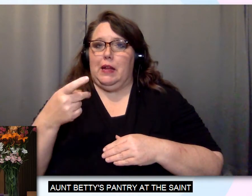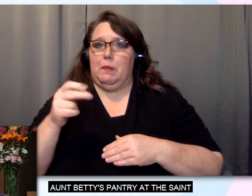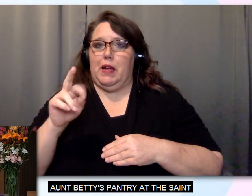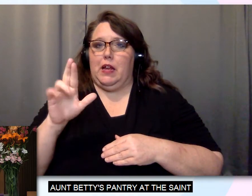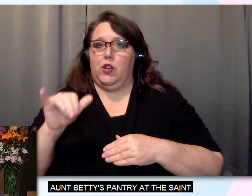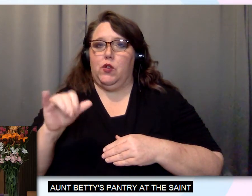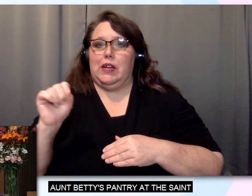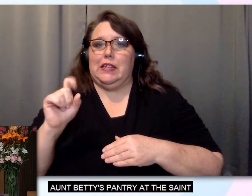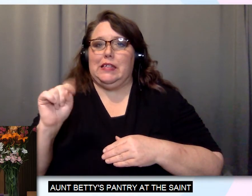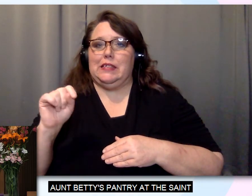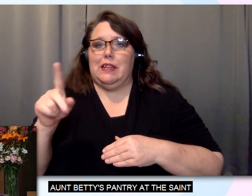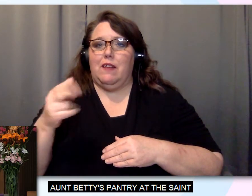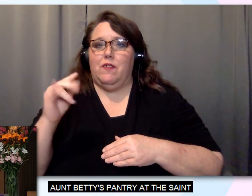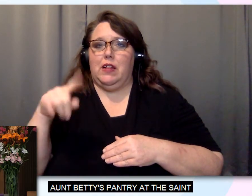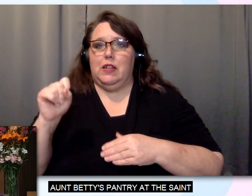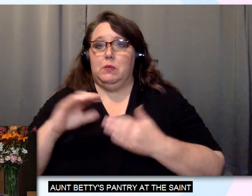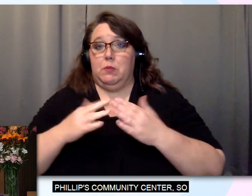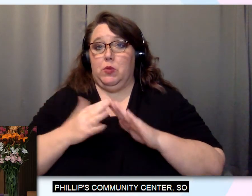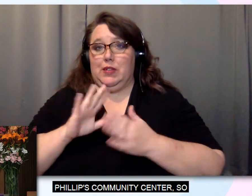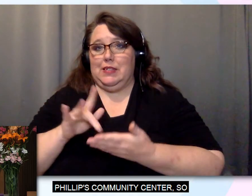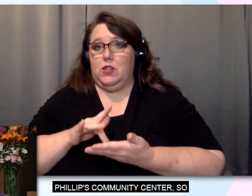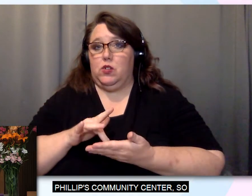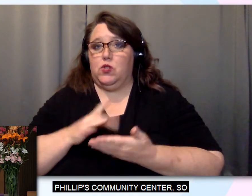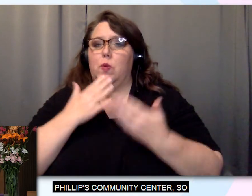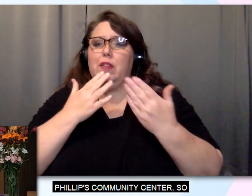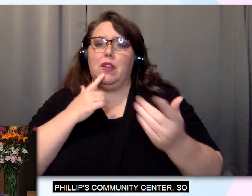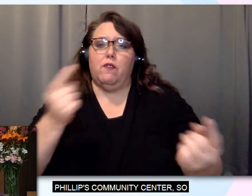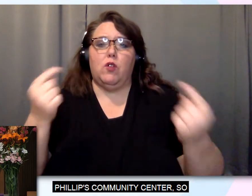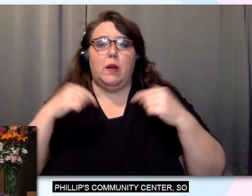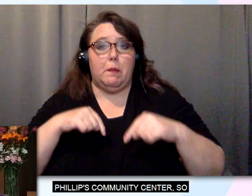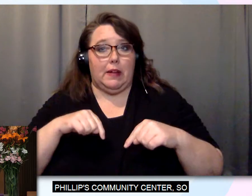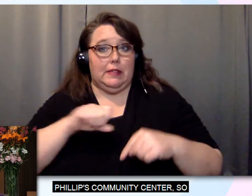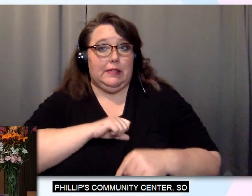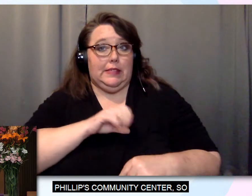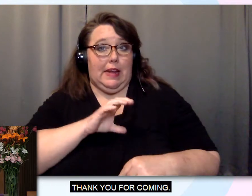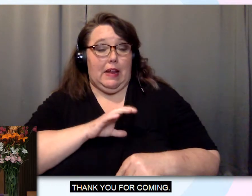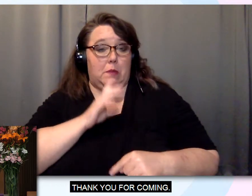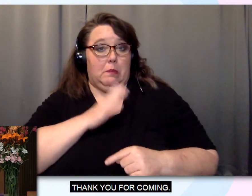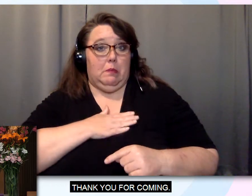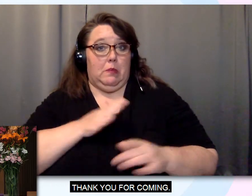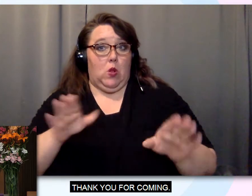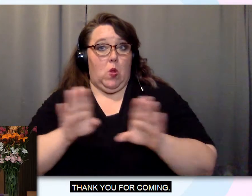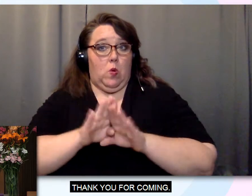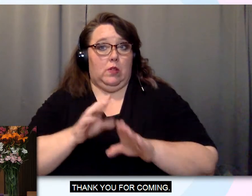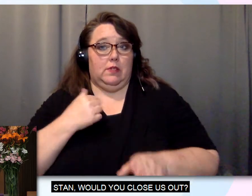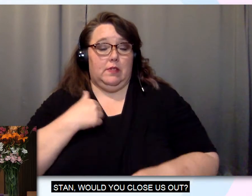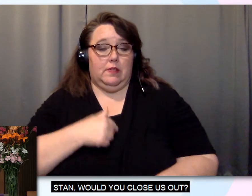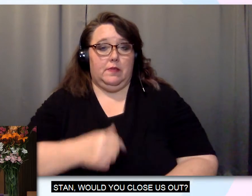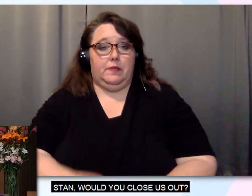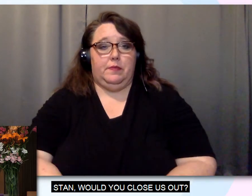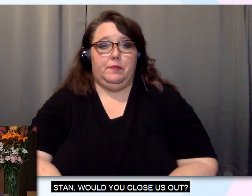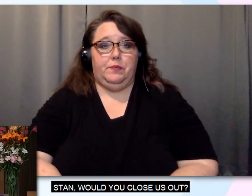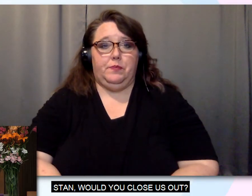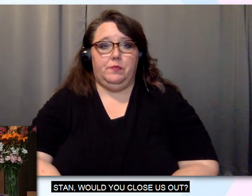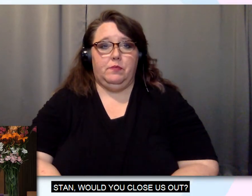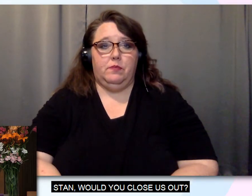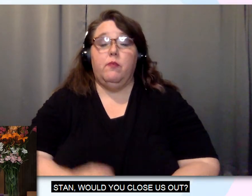Pantry at the St. Philip's Community Center. So thank you for coming. Stan, would you close us out?